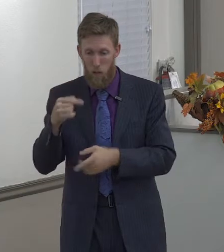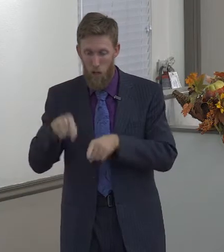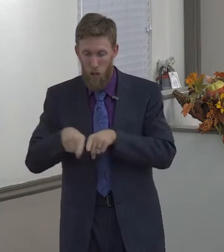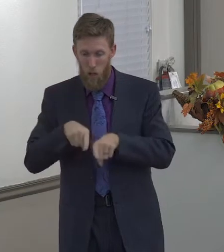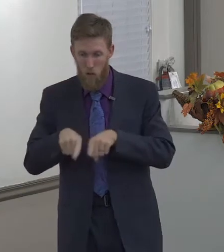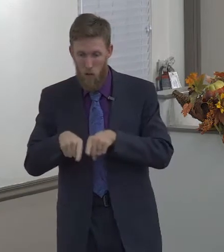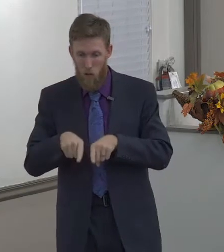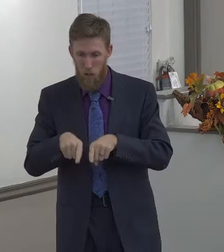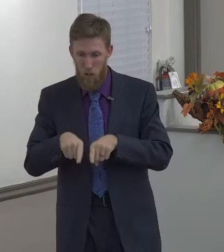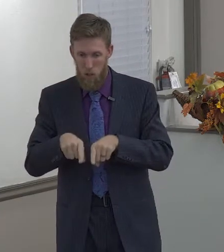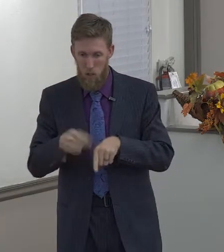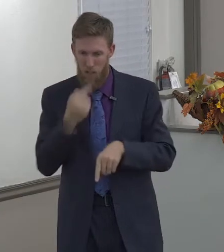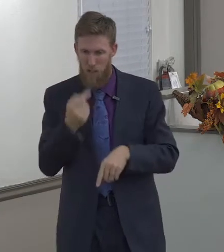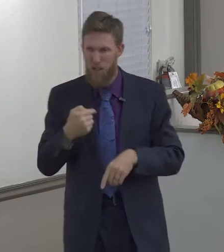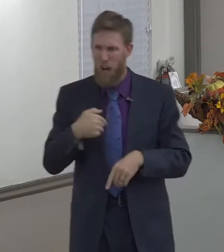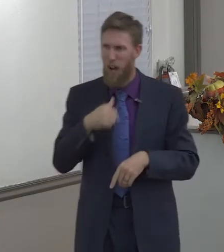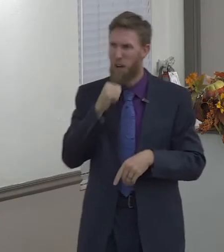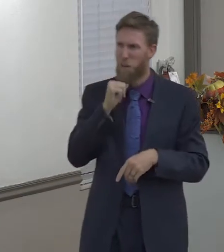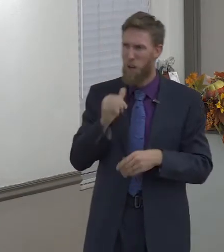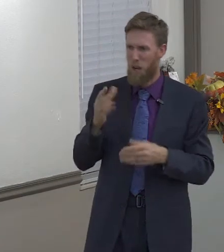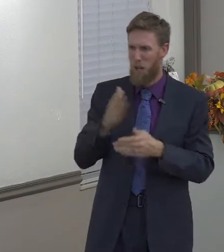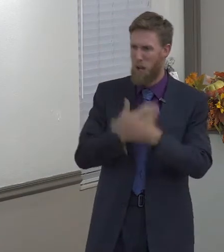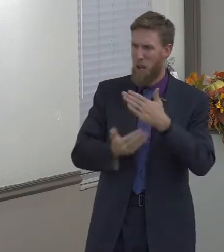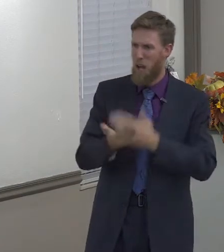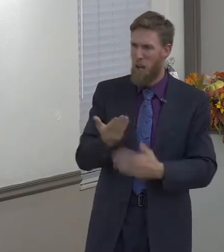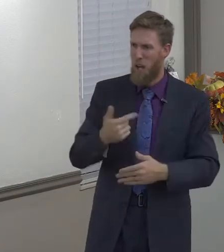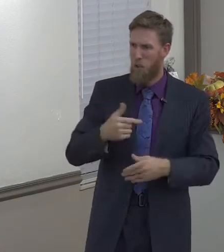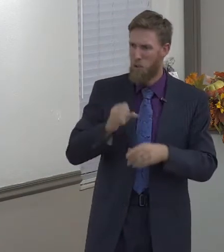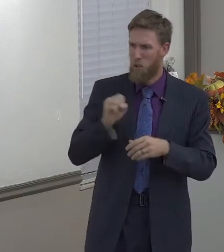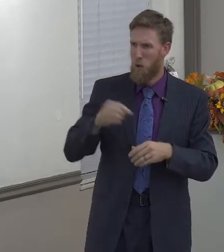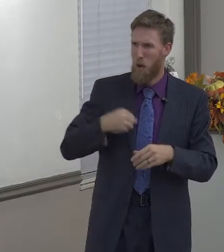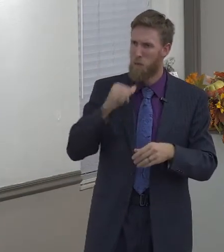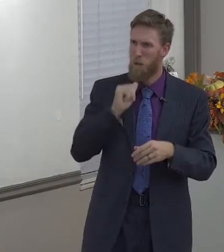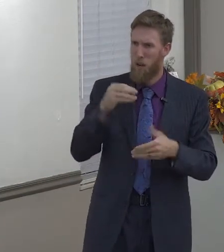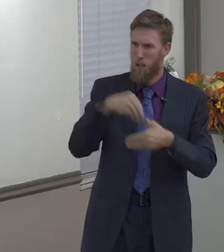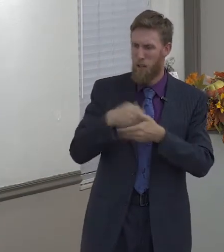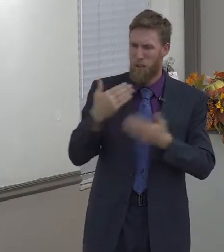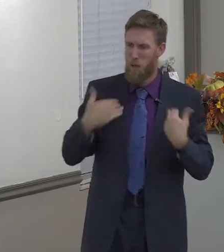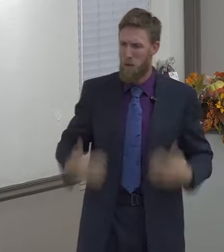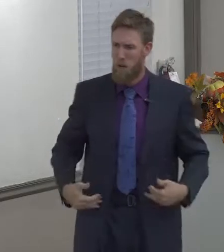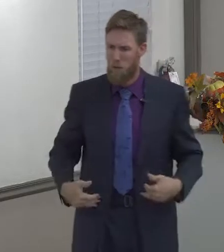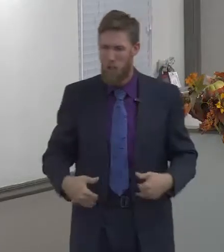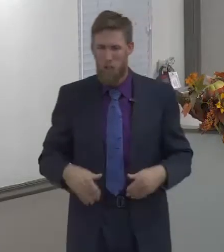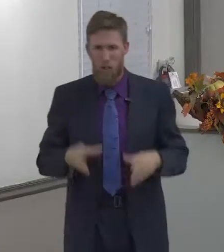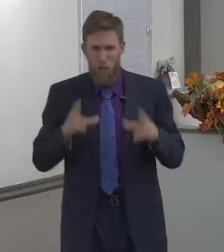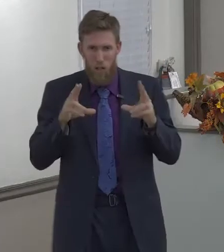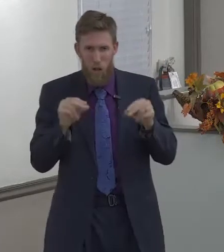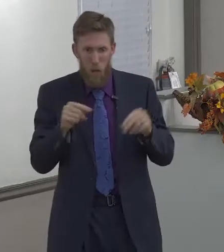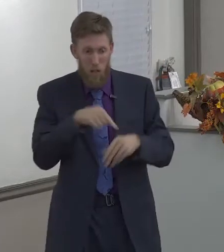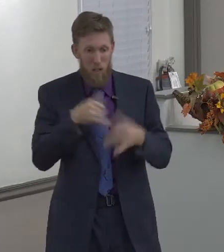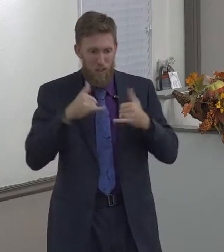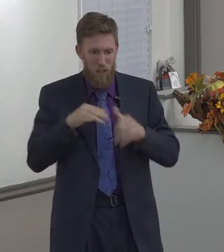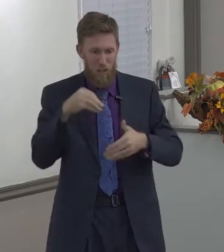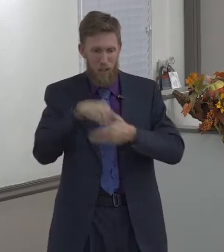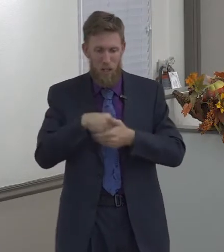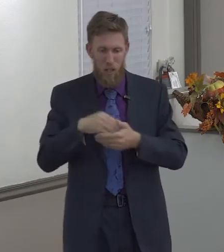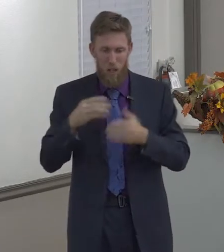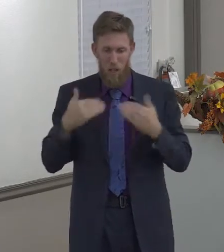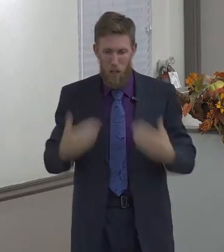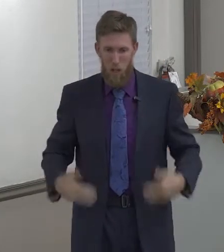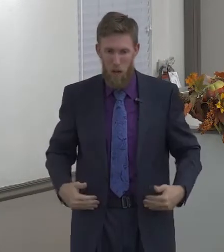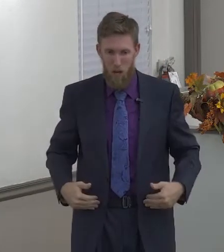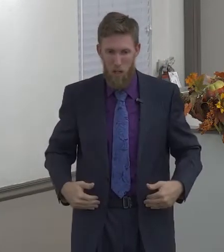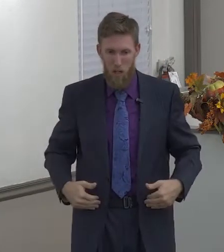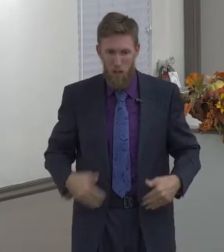not the eye, I am not of the body, is it therefore not of the body? If the whole body were an eye, where were the hearing? If the